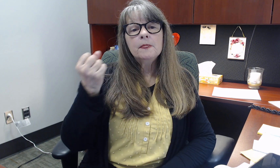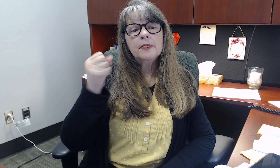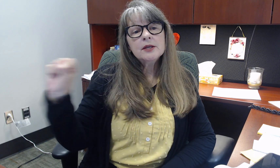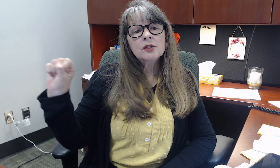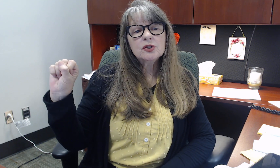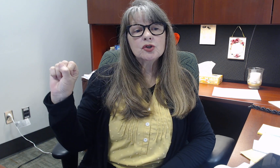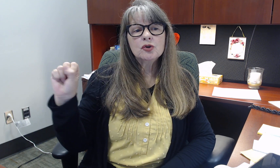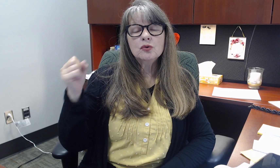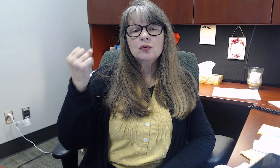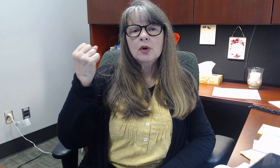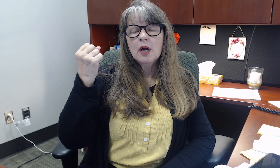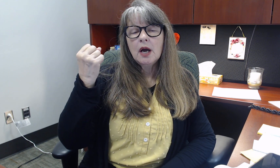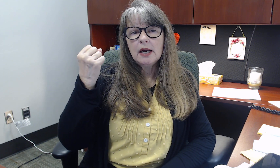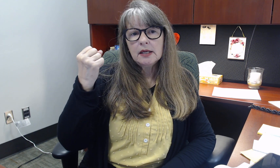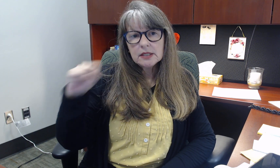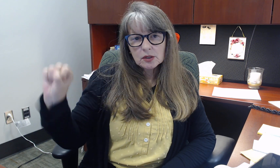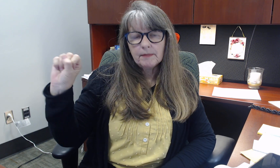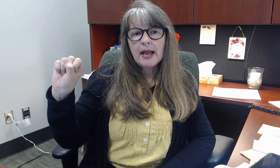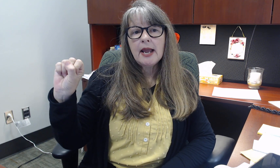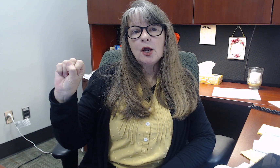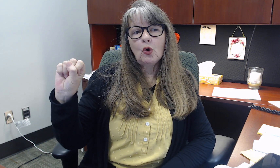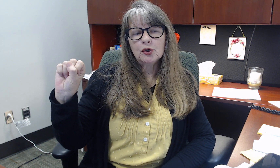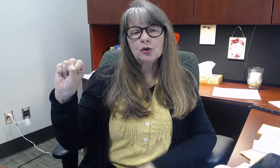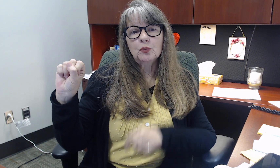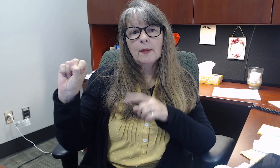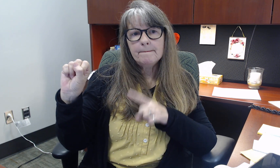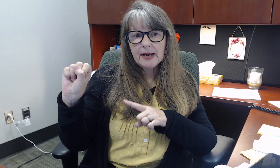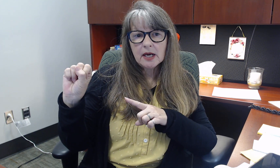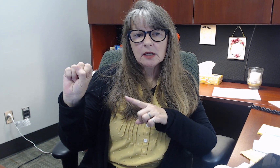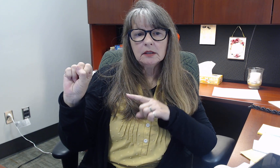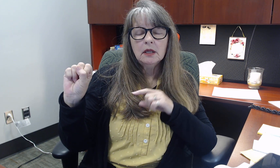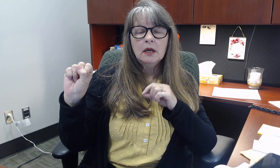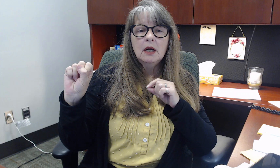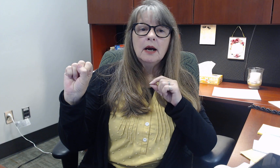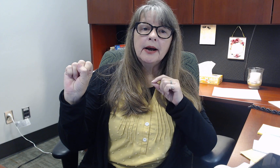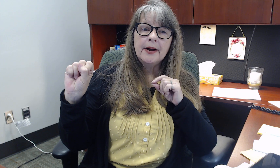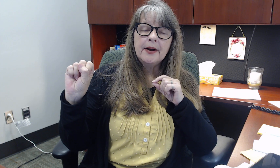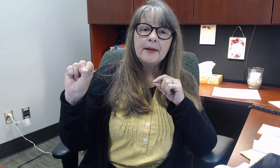This is to disobey or to rebel.